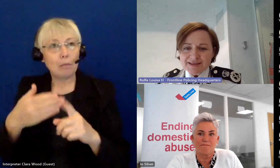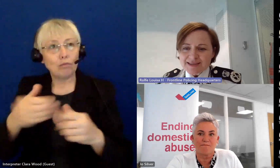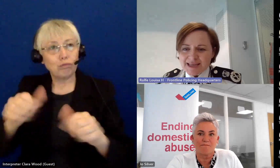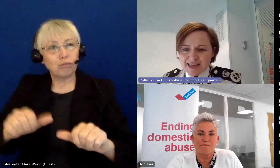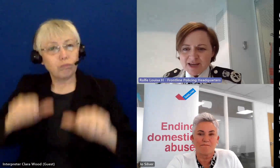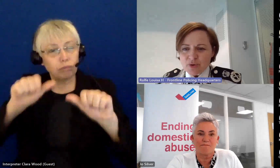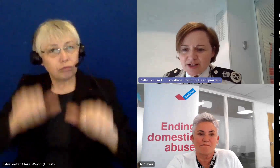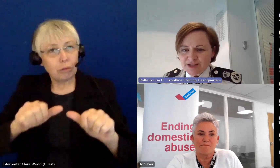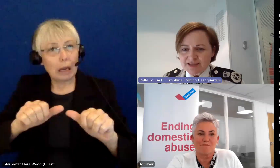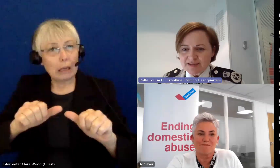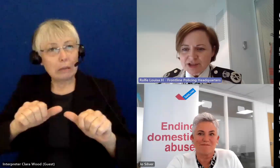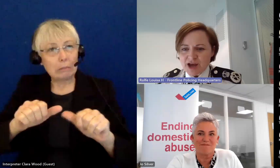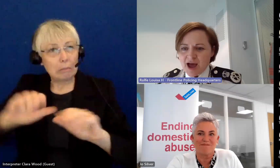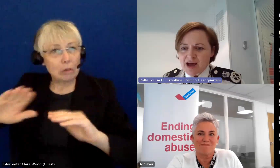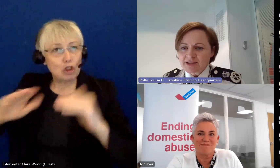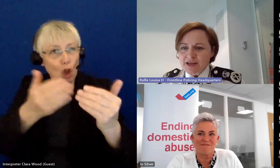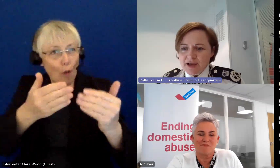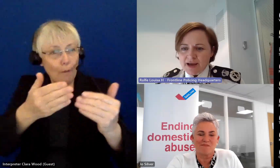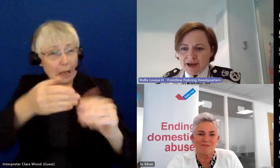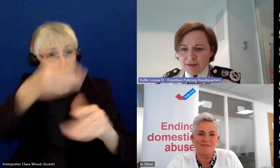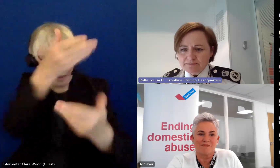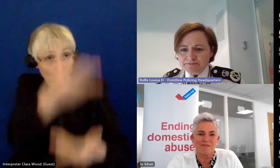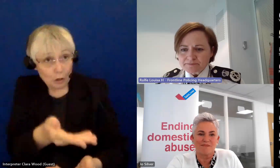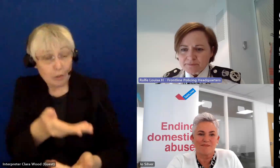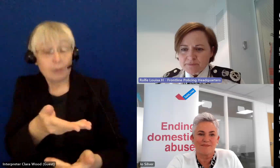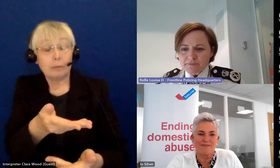I can see questions in the chat.